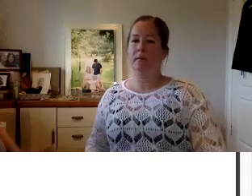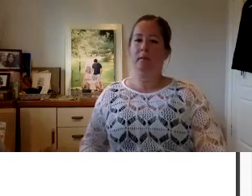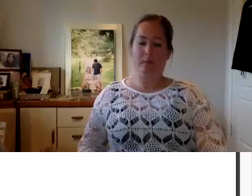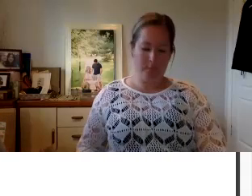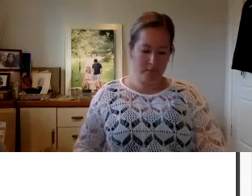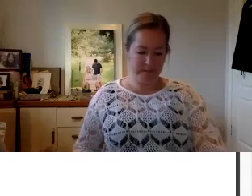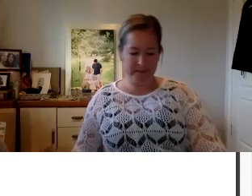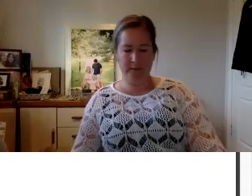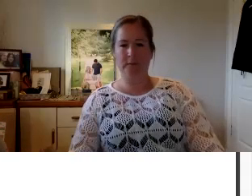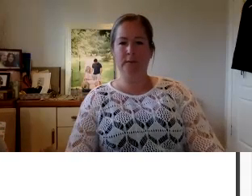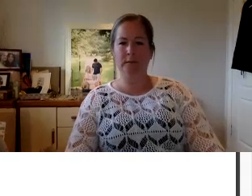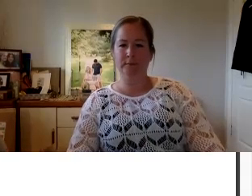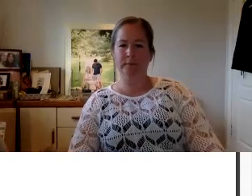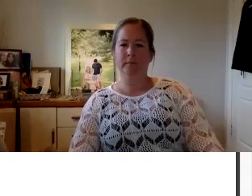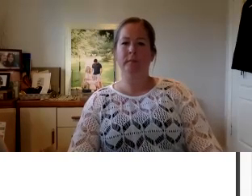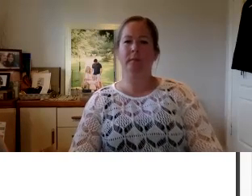hips.